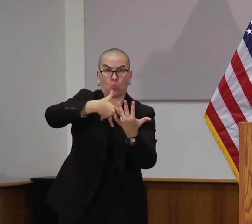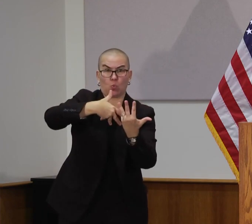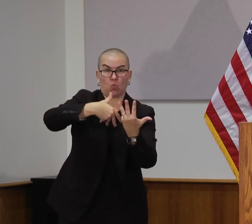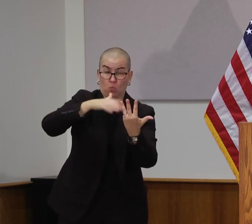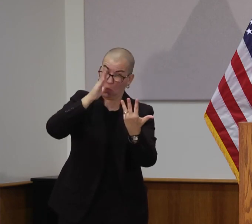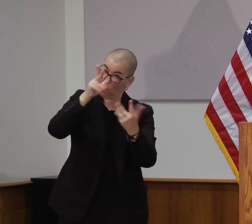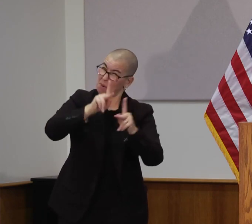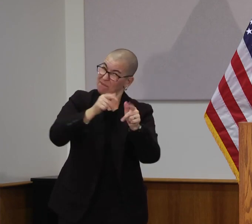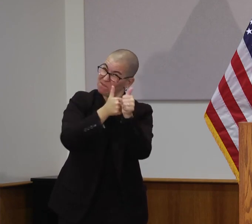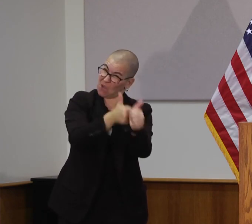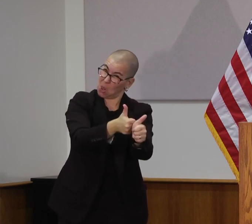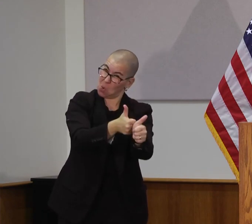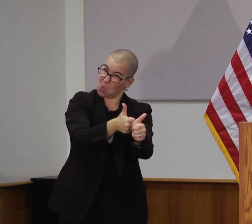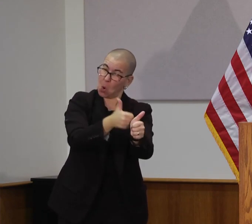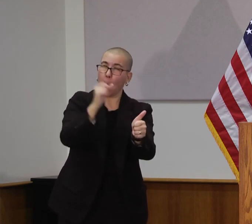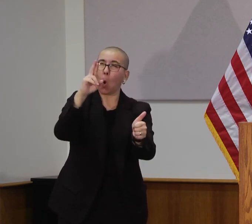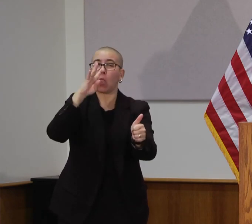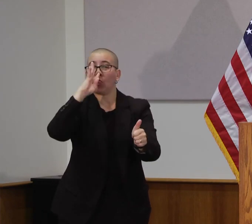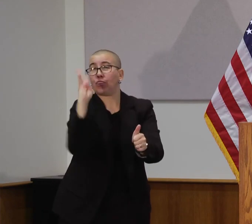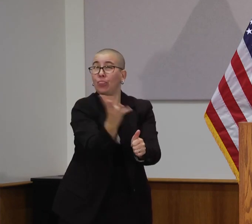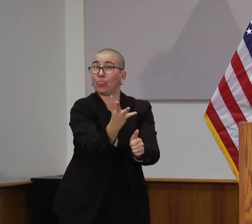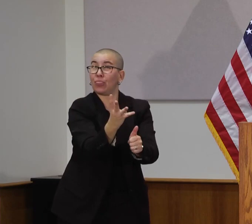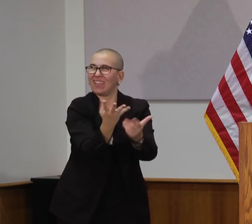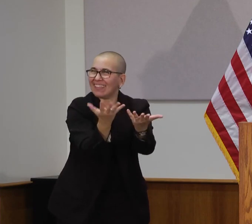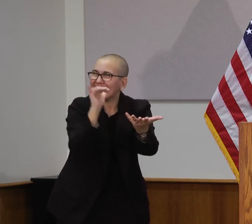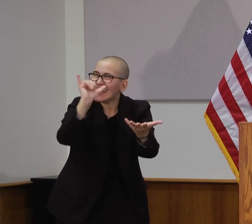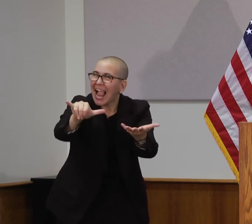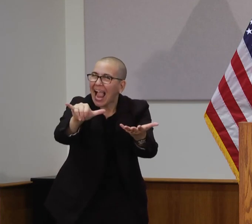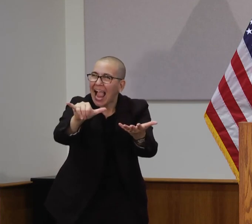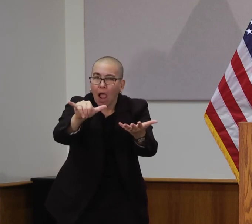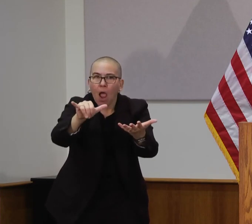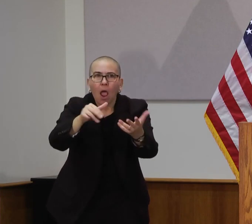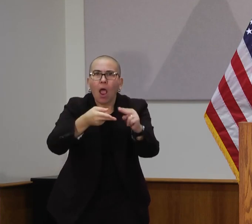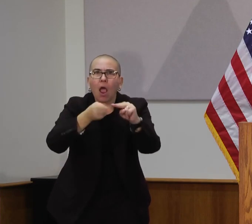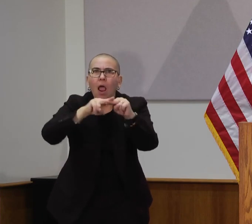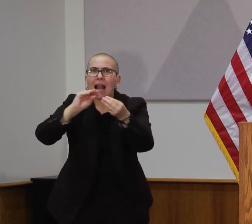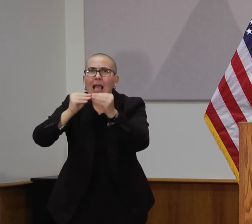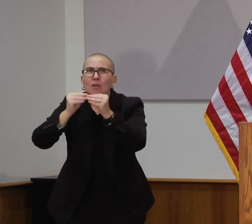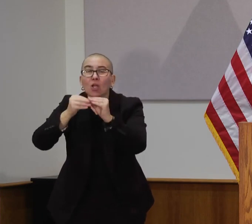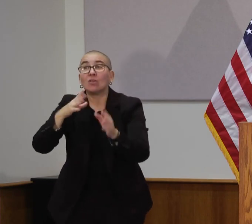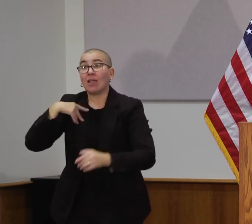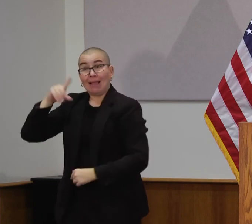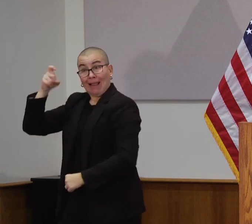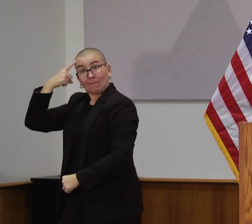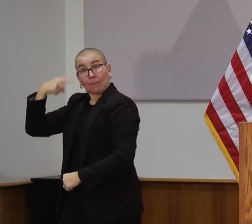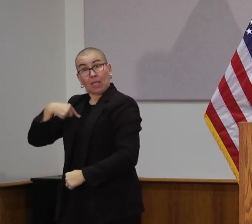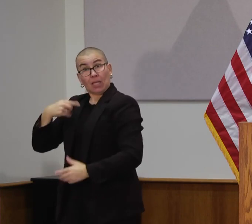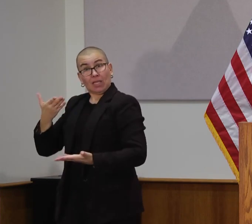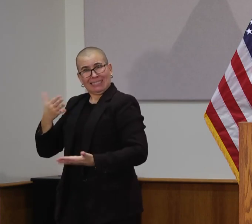seeing it across the country as numbers start to shift and governors are talking. I would once again say this,